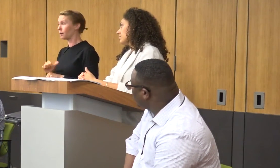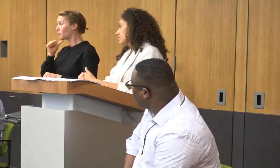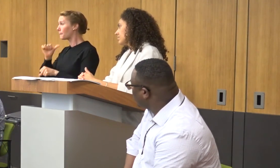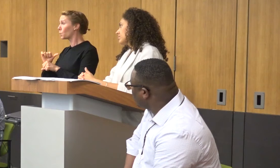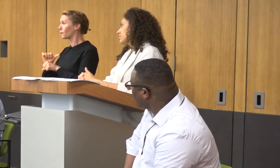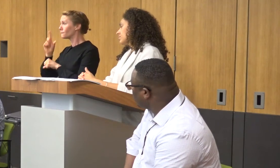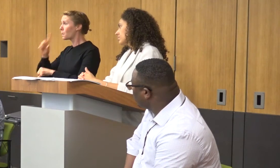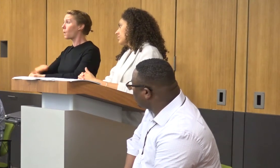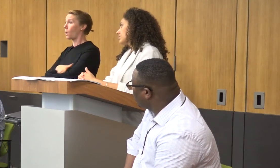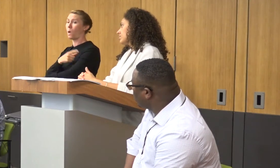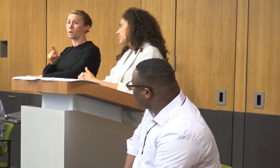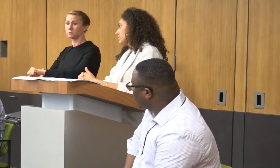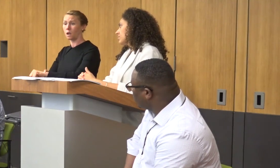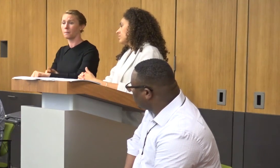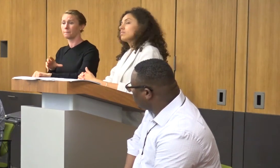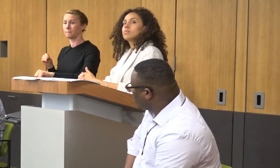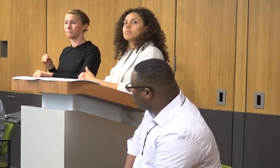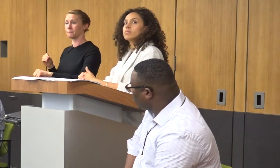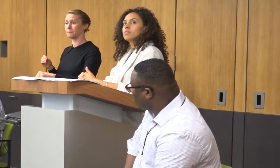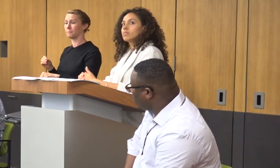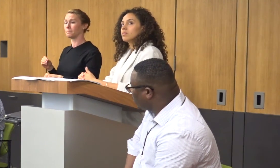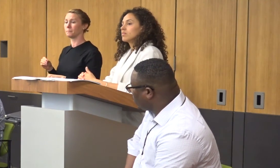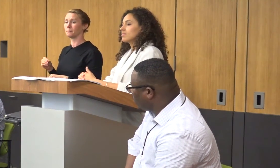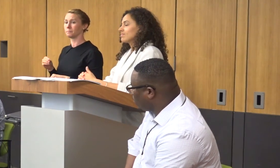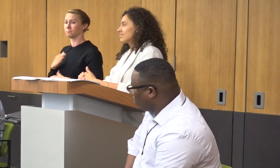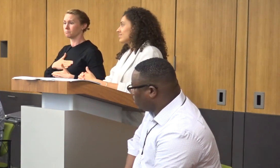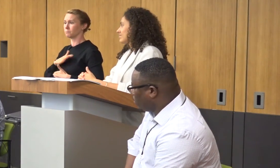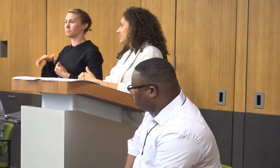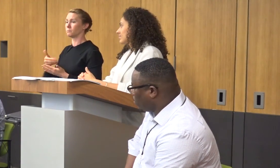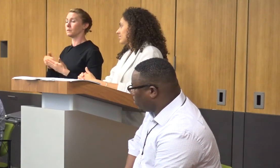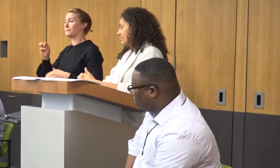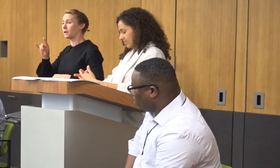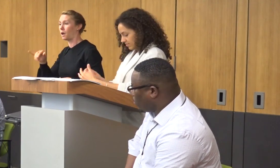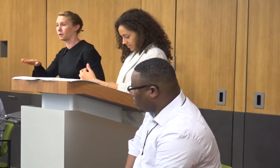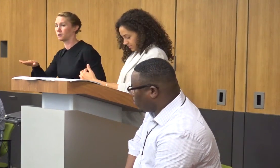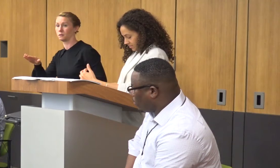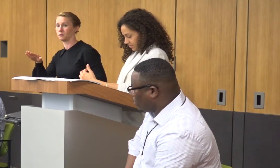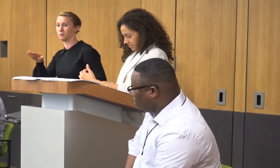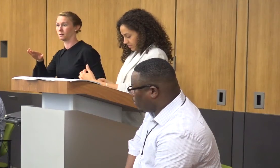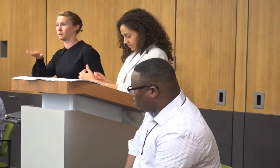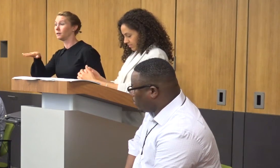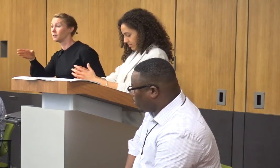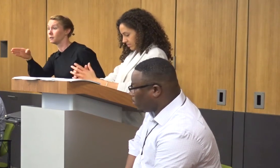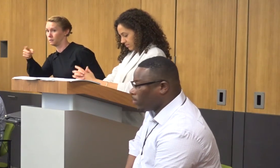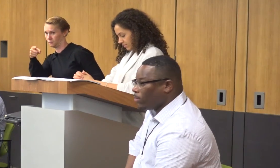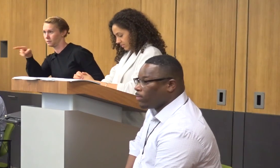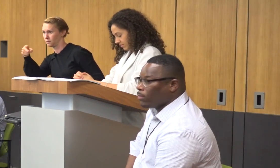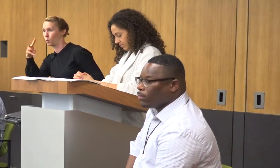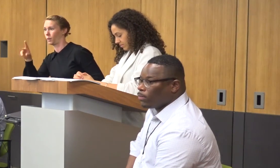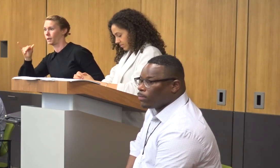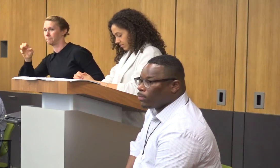time. They're appreciative of all the media and having the stories about them. They don't necessarily want to be the